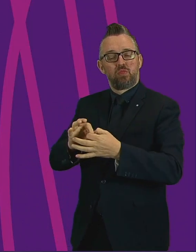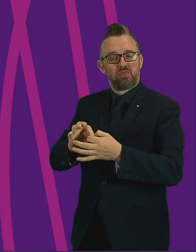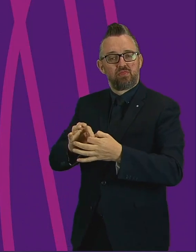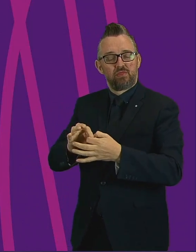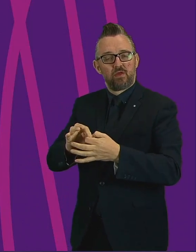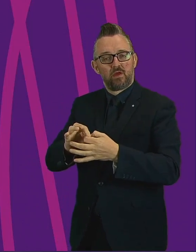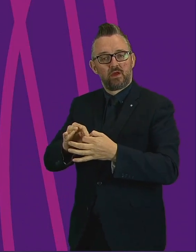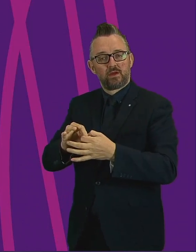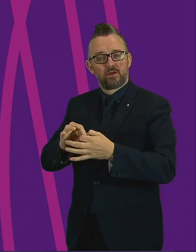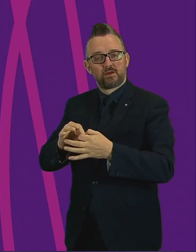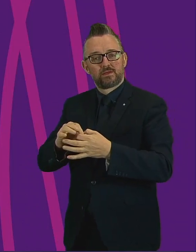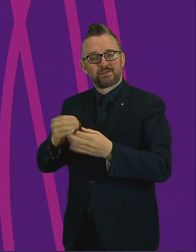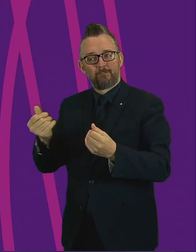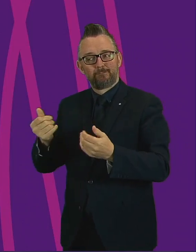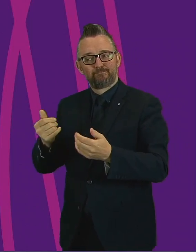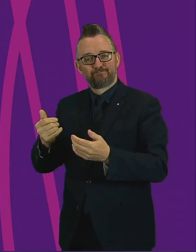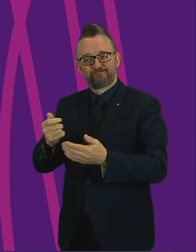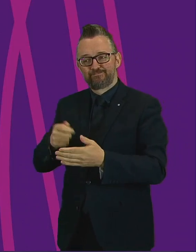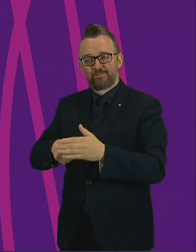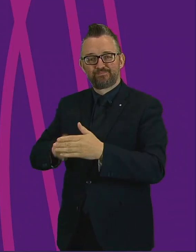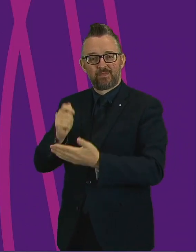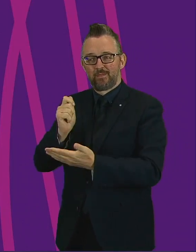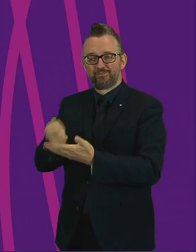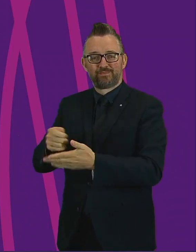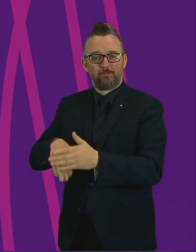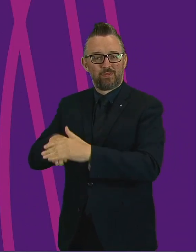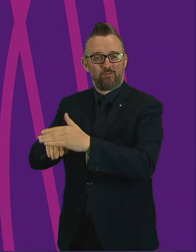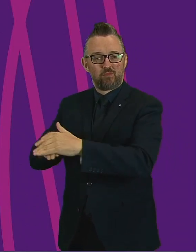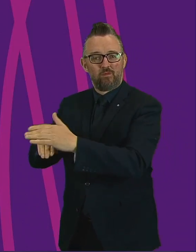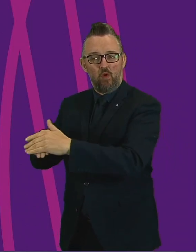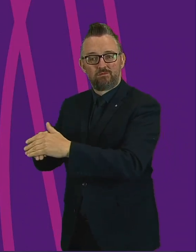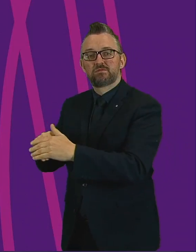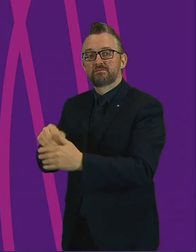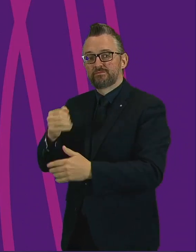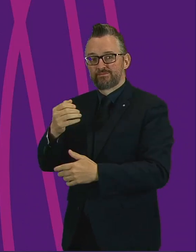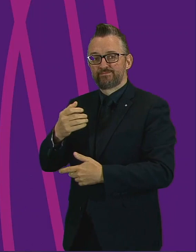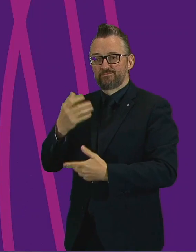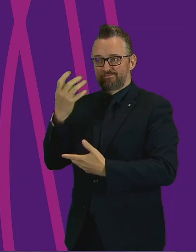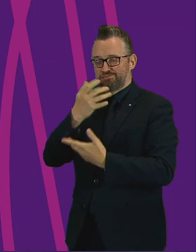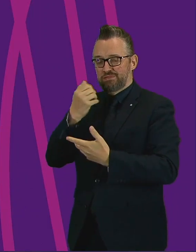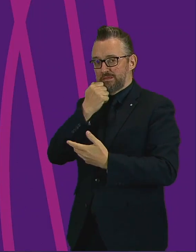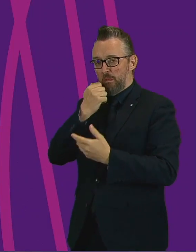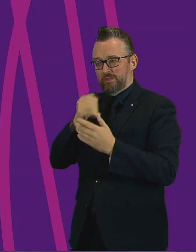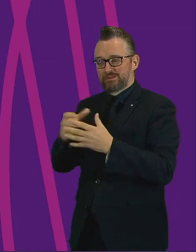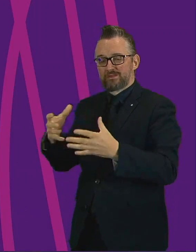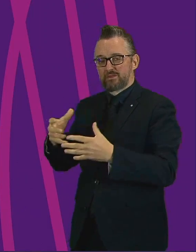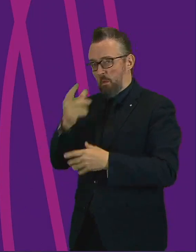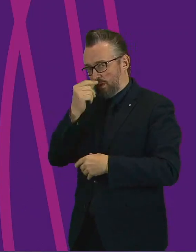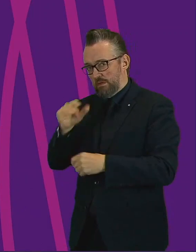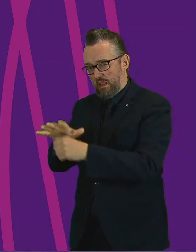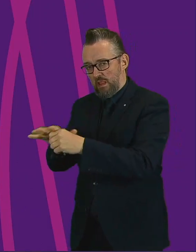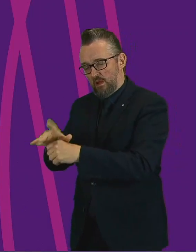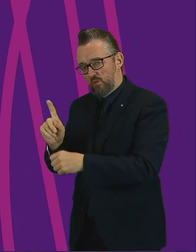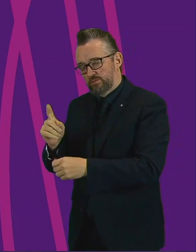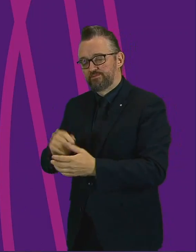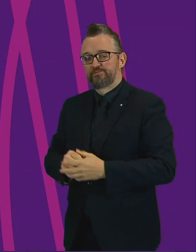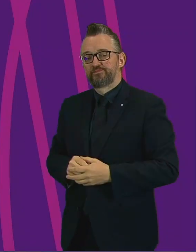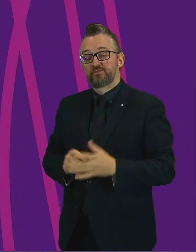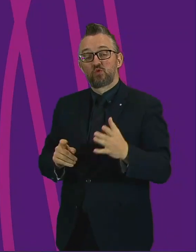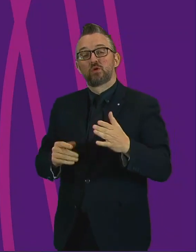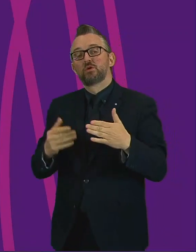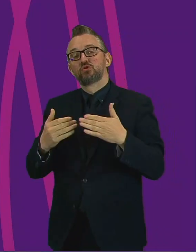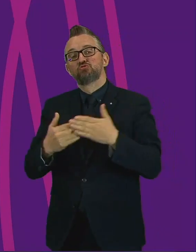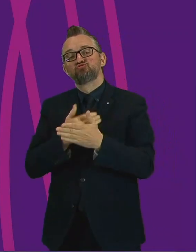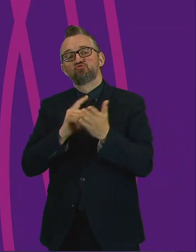of redundancies, a significant number indeed of redundancies has been made. Thank you. First Minister. Well, New Lanark is